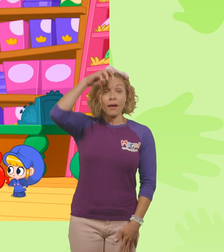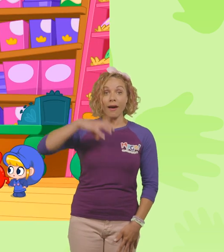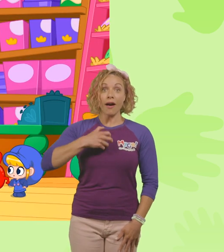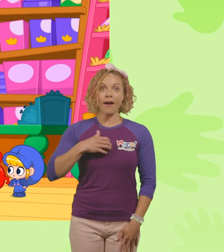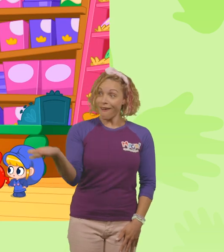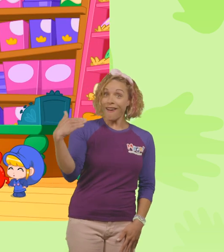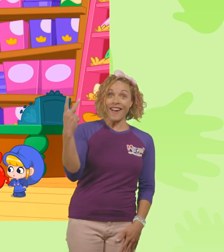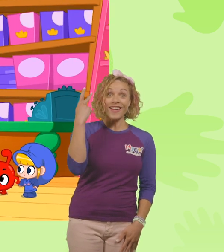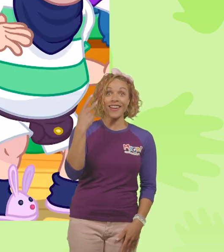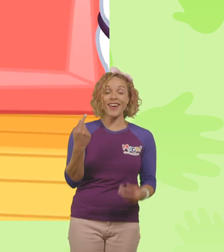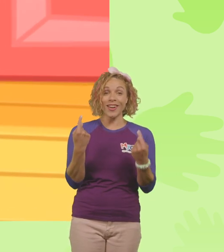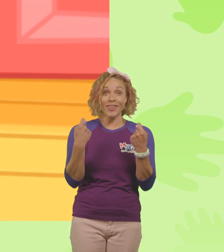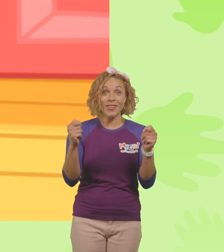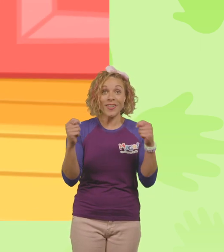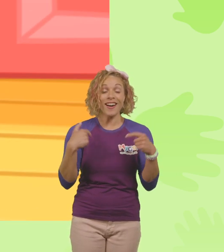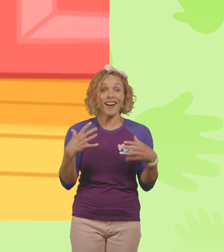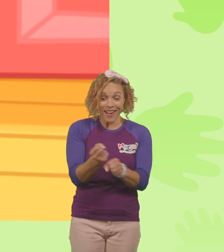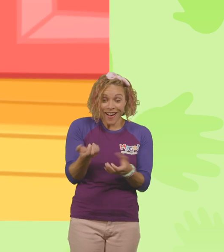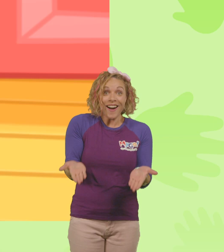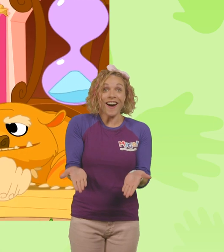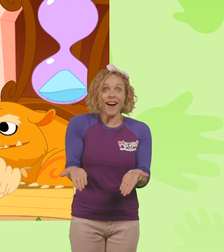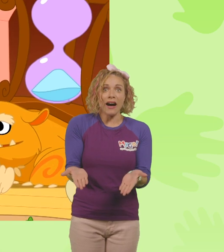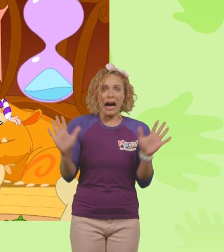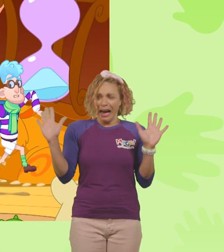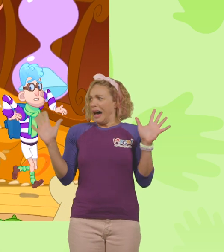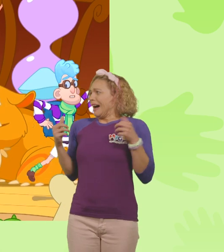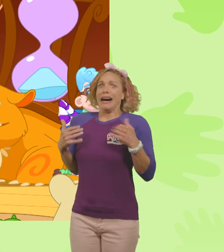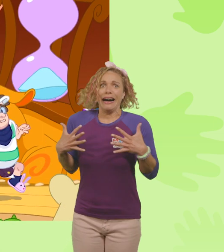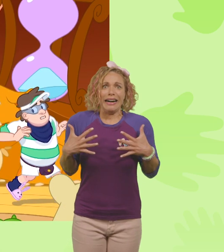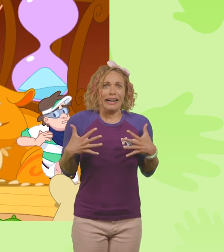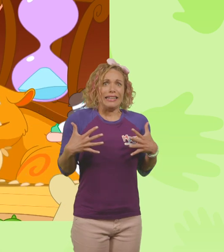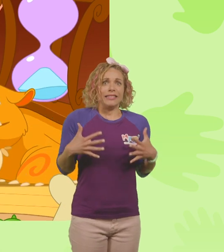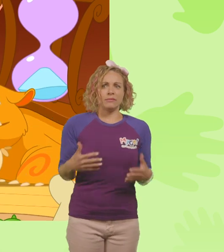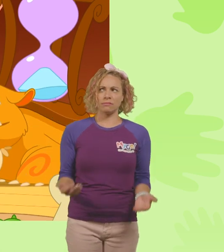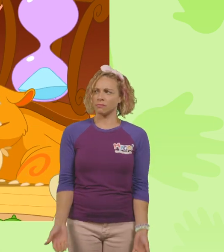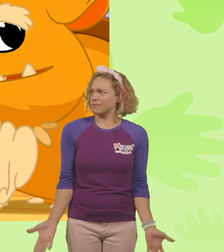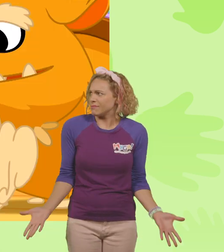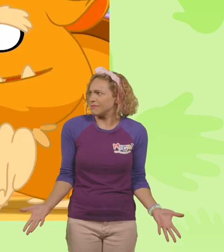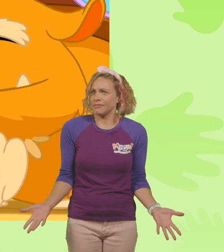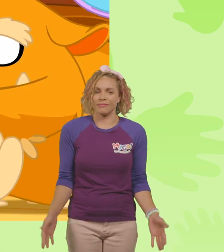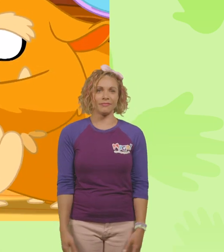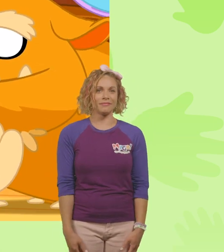Morphle, look at this new toy I got. Oh! Huh?